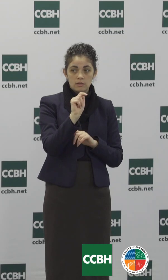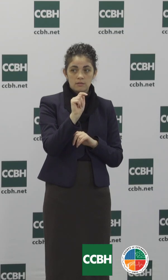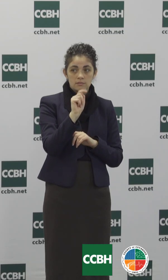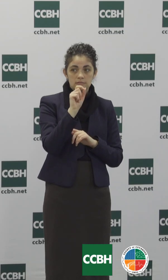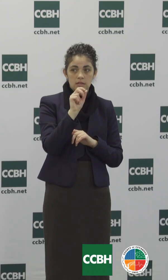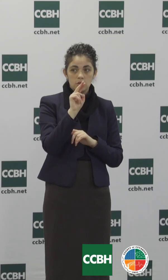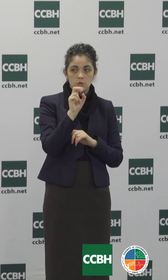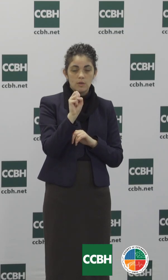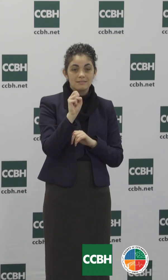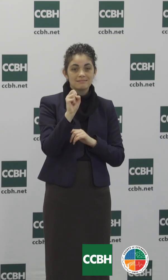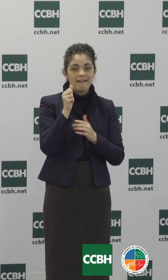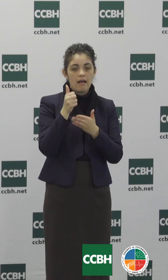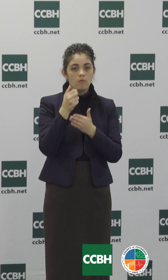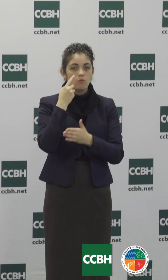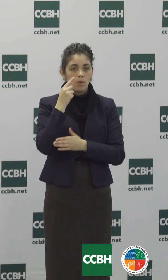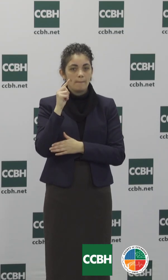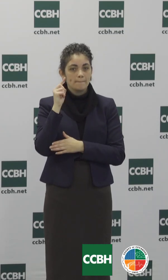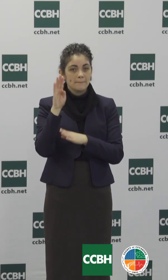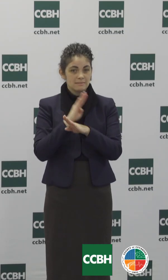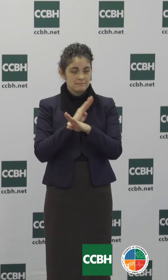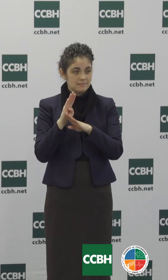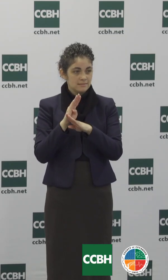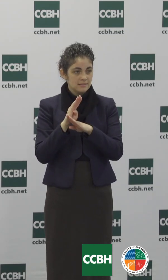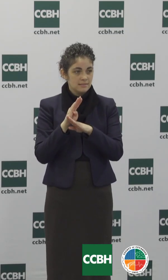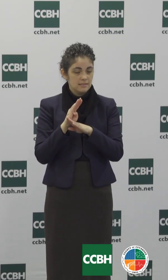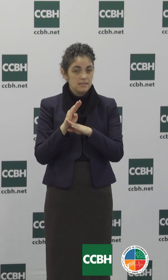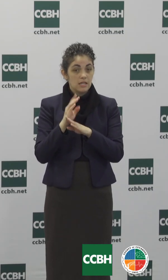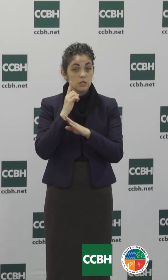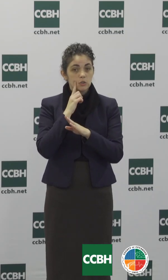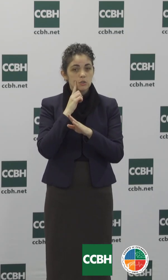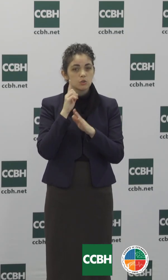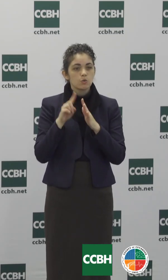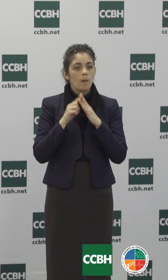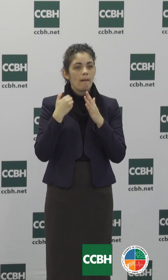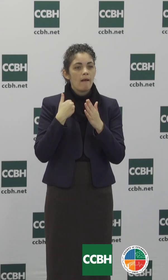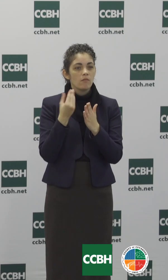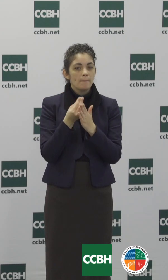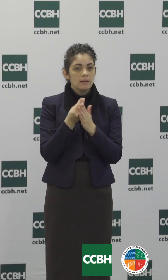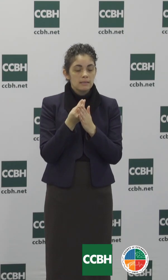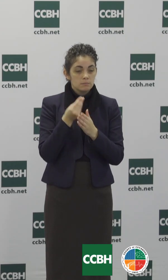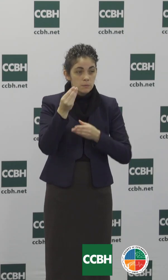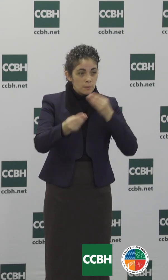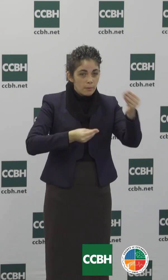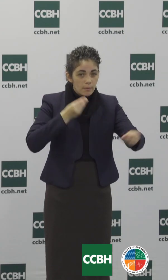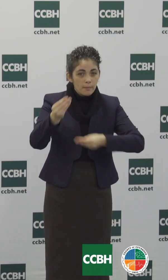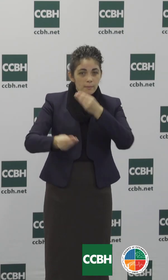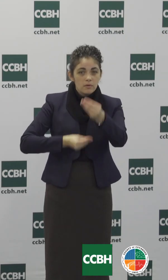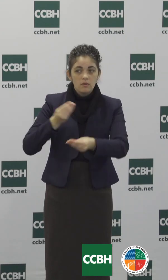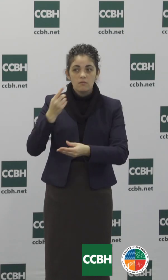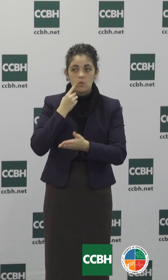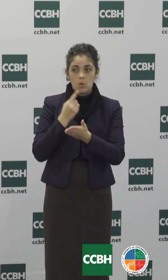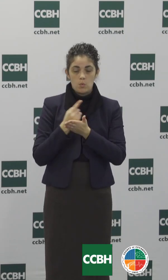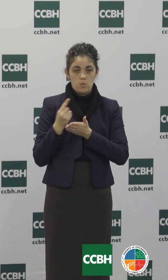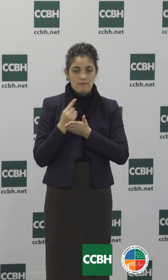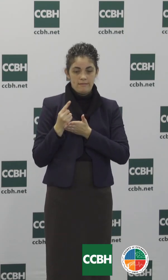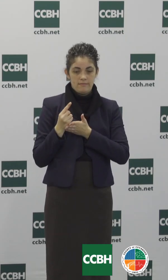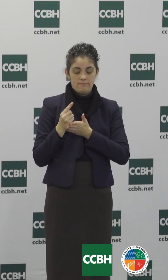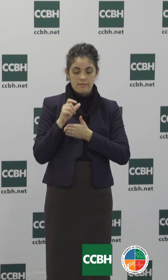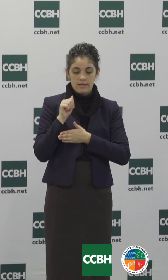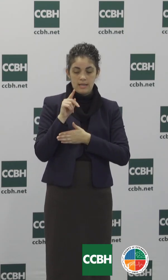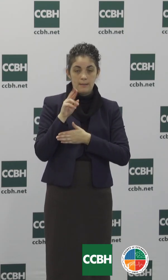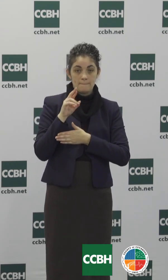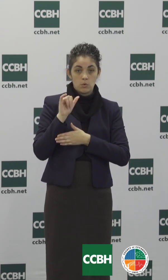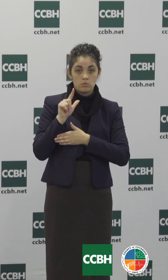cuyahogacounty.us/helpforbusiness. Our goal is to start getting the money into the hands of small businesses during the week of April 27th.